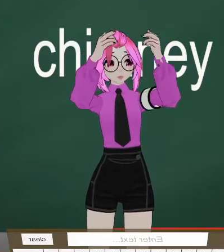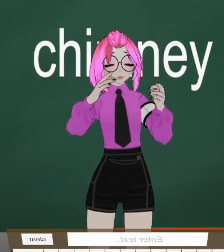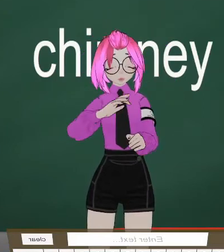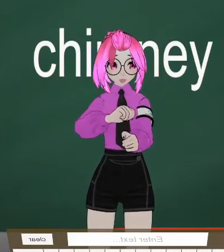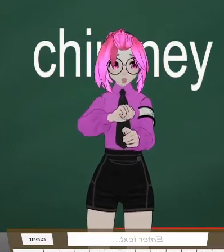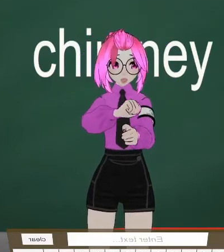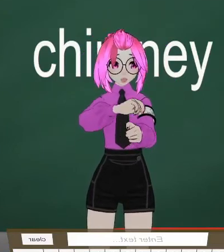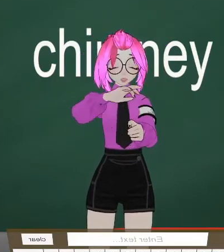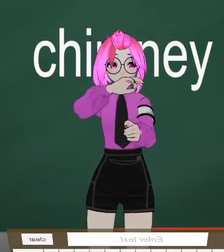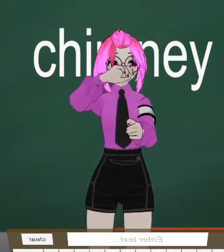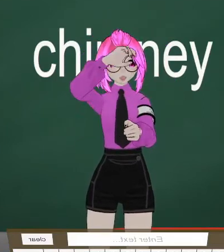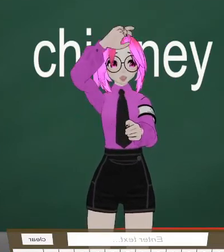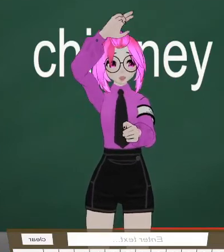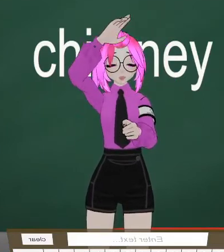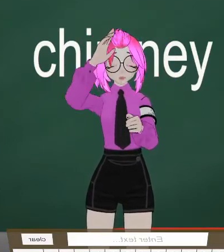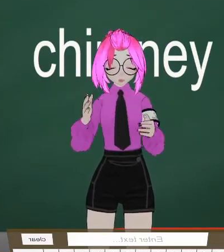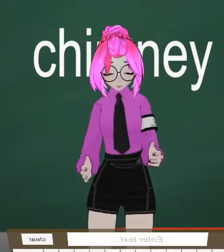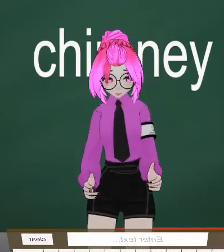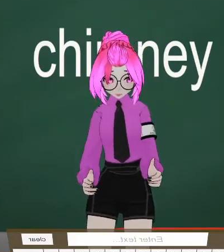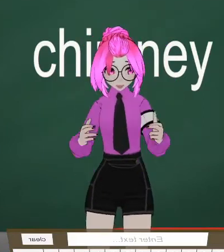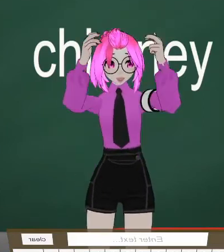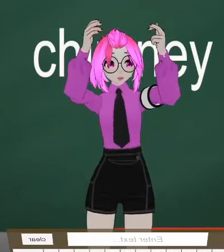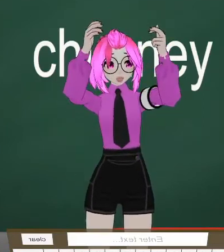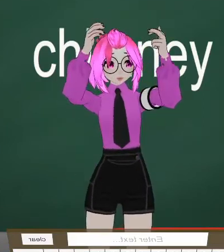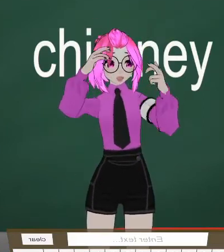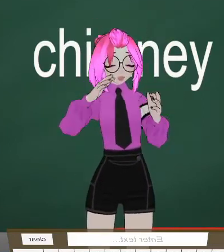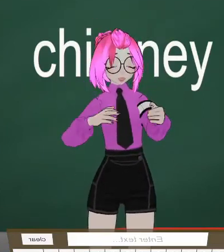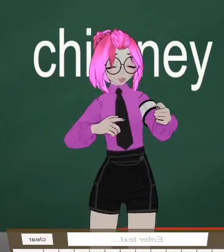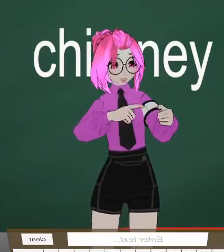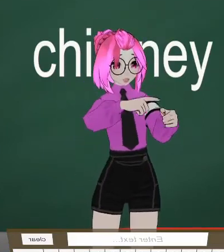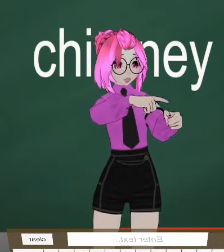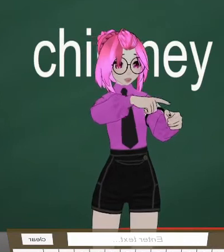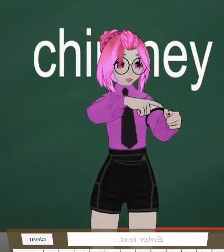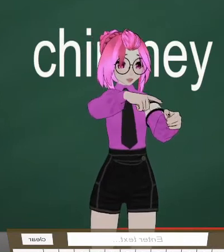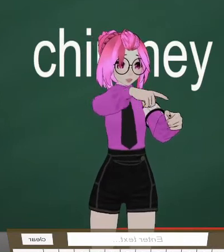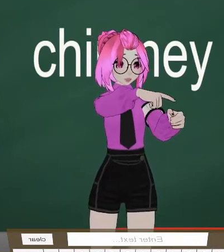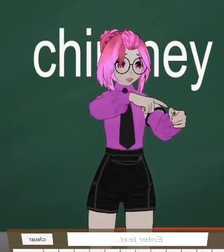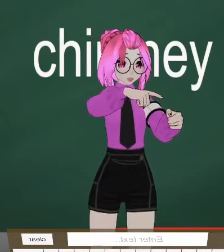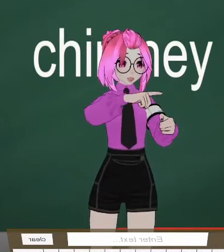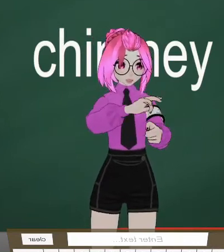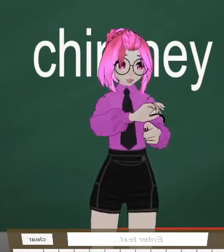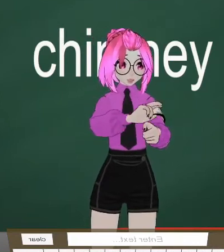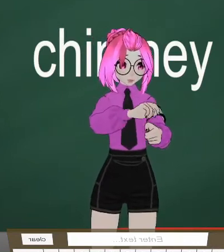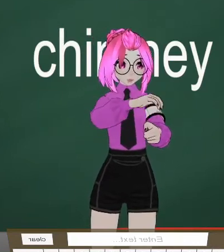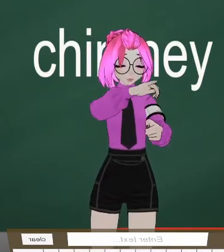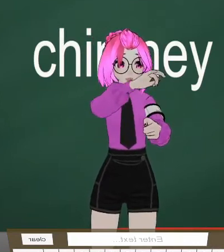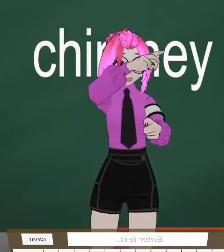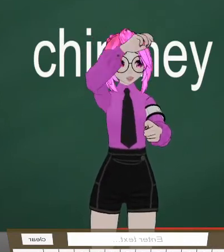or smoke and then you go up like this so smoke this is almost like the top of the chimney and then you show